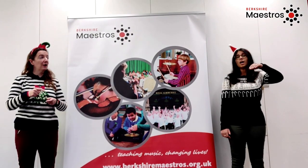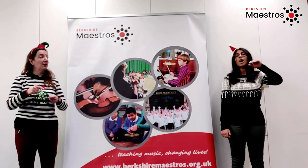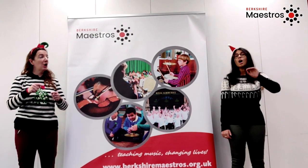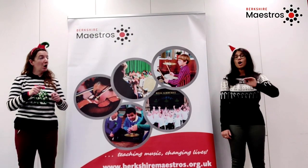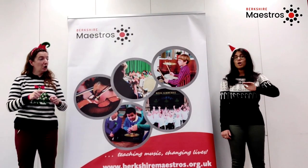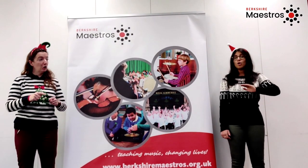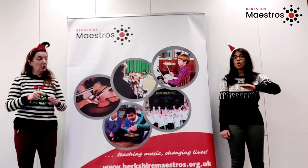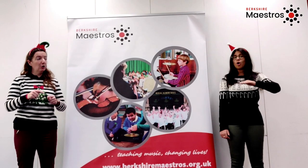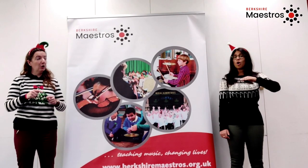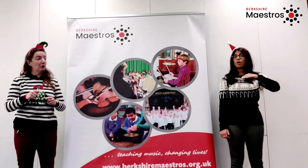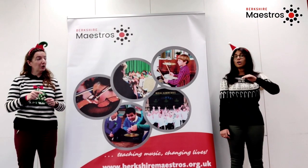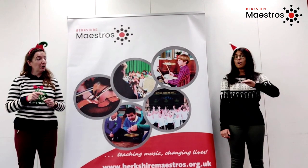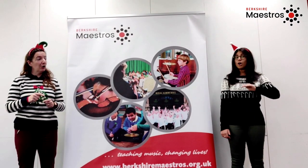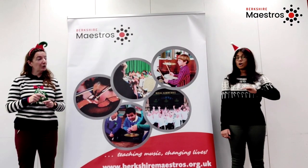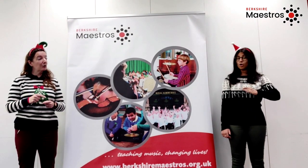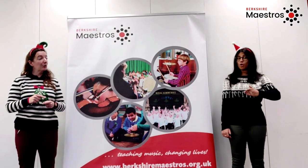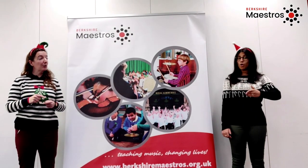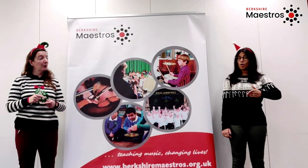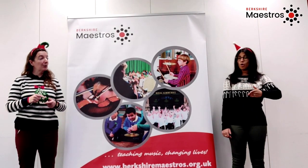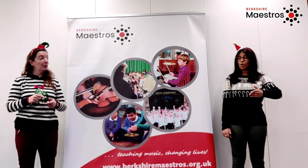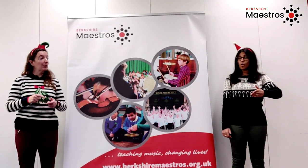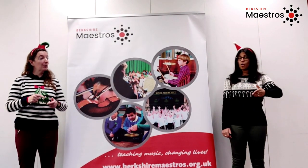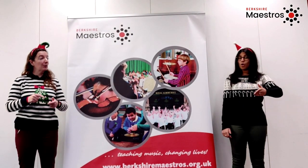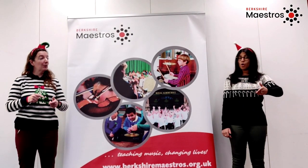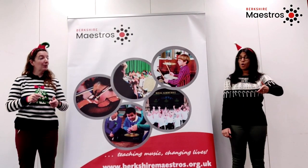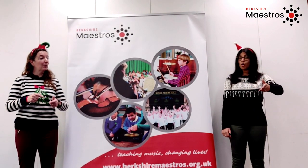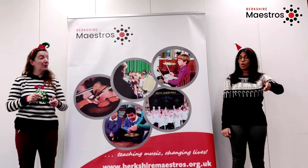midwinter long ago.